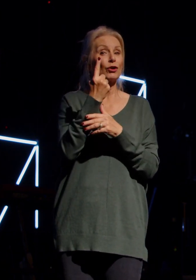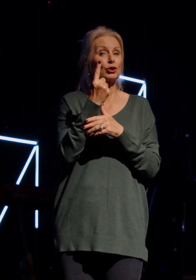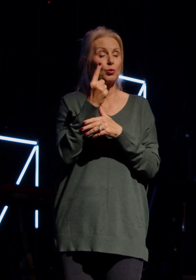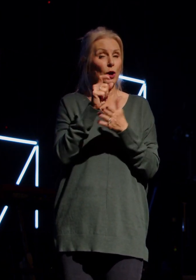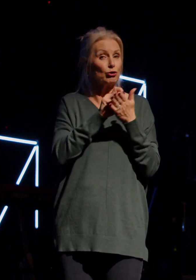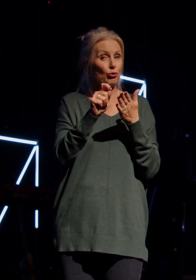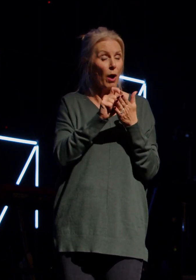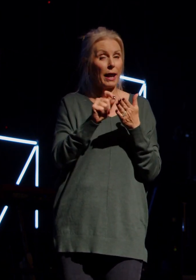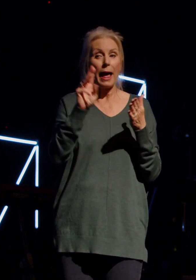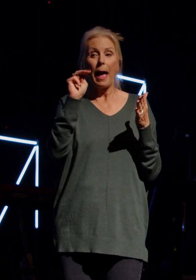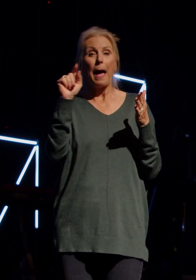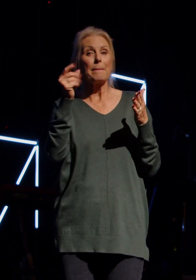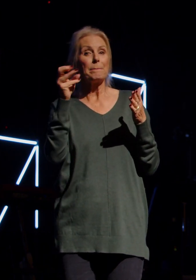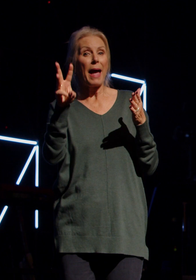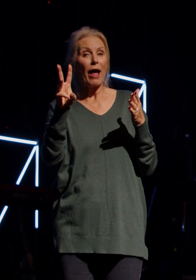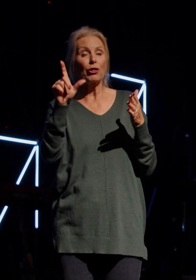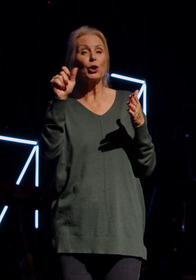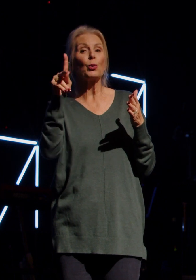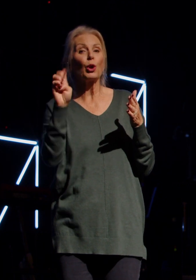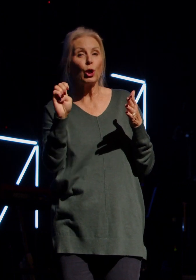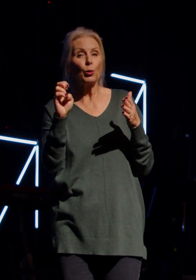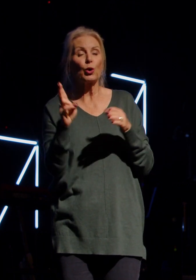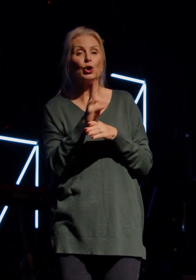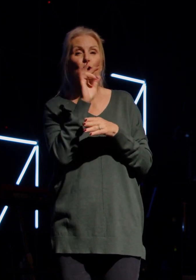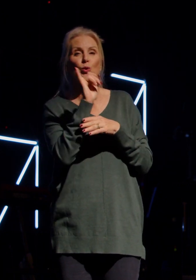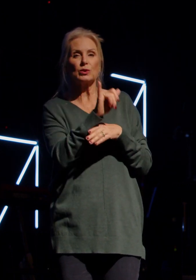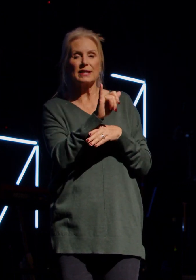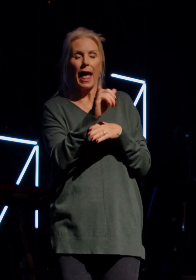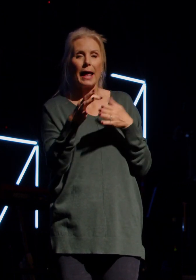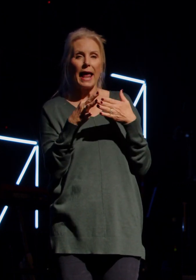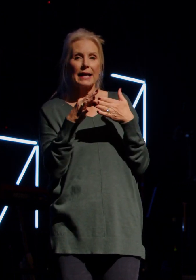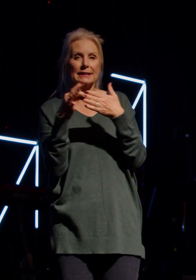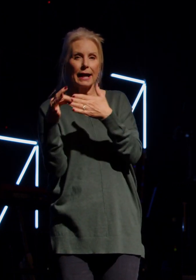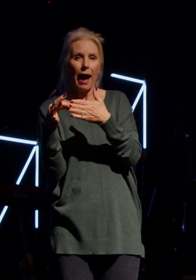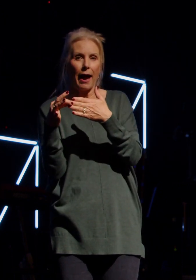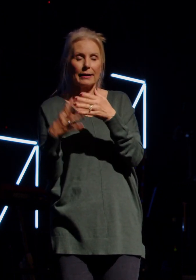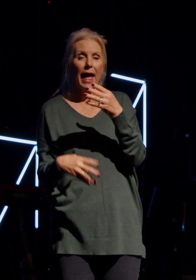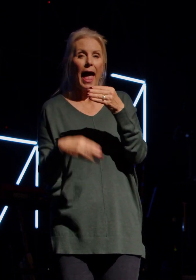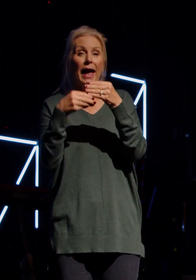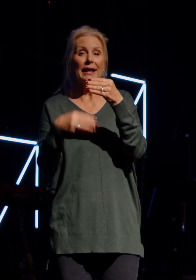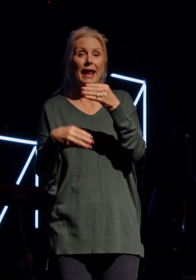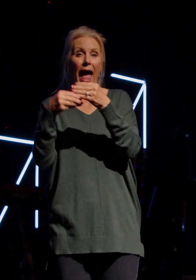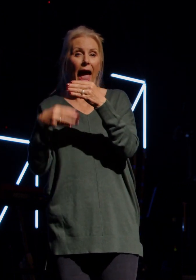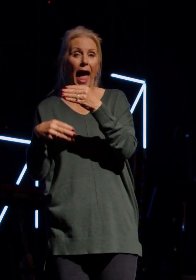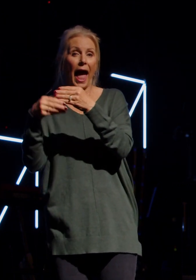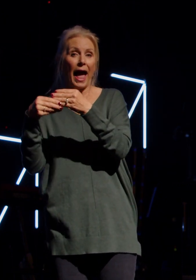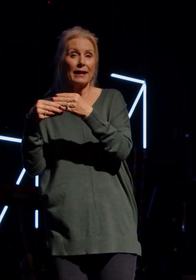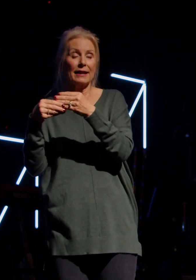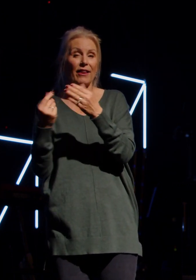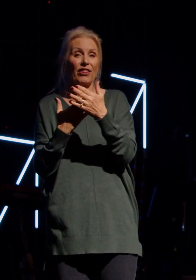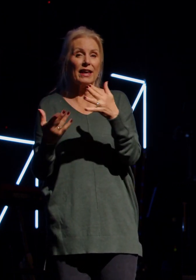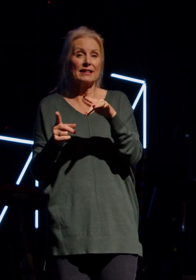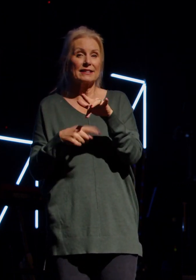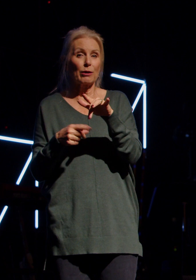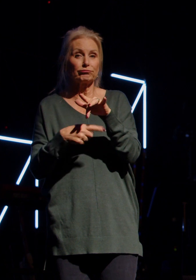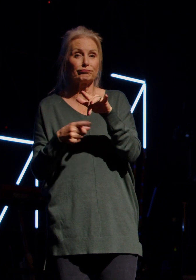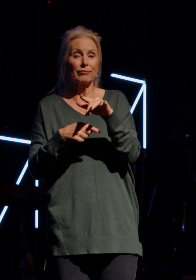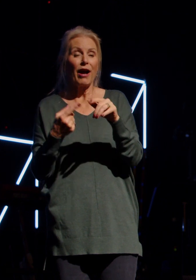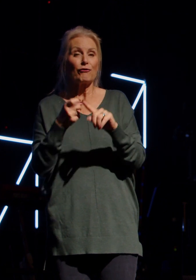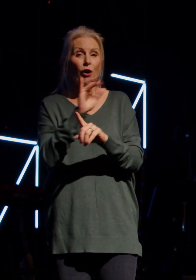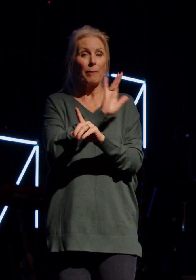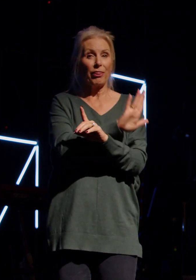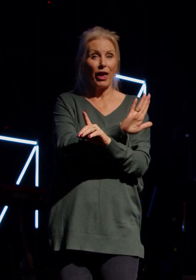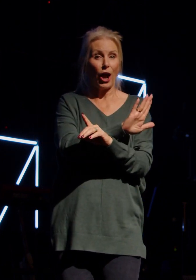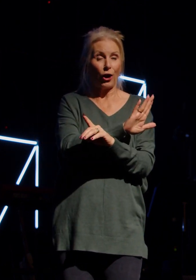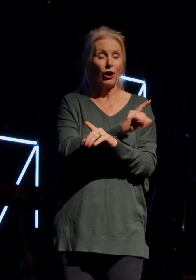Luke actually used it as a guide and added to things that he hadn't thrown in there from what they